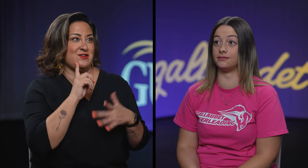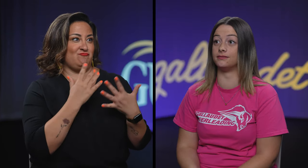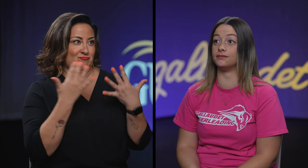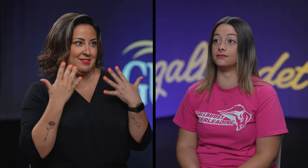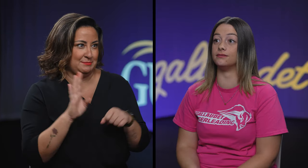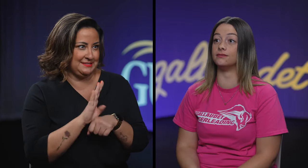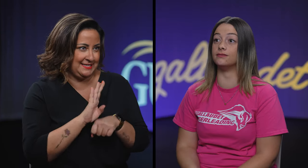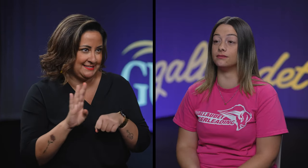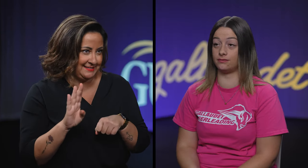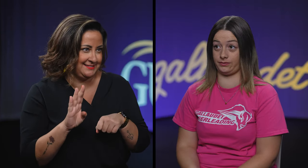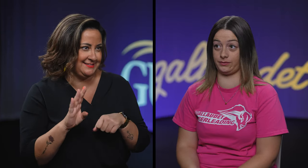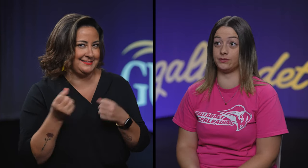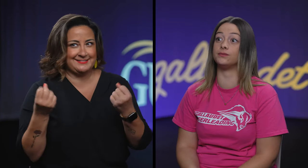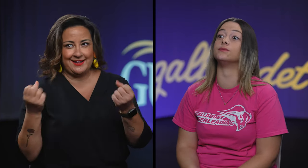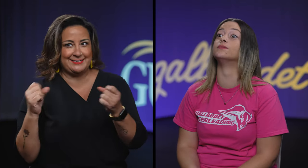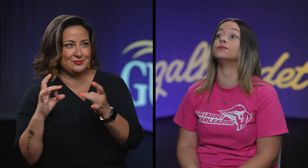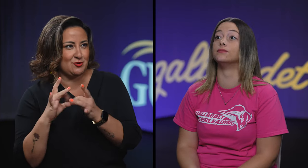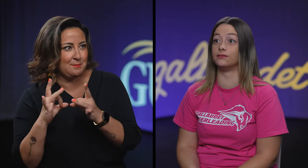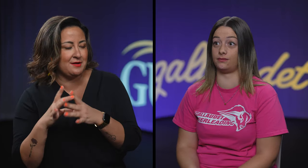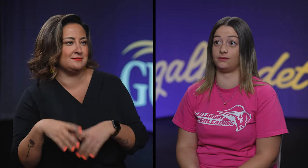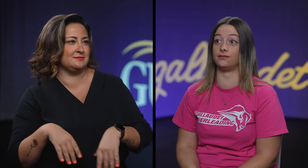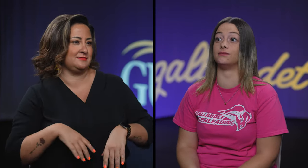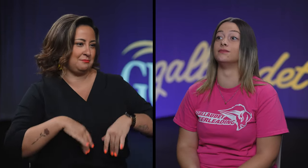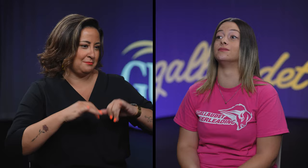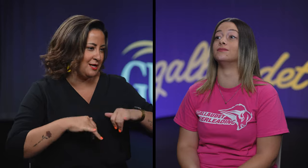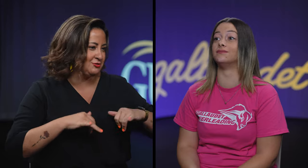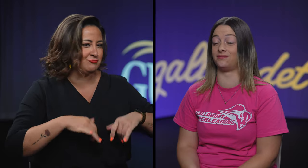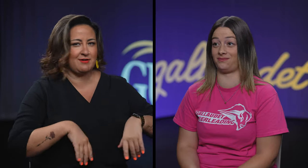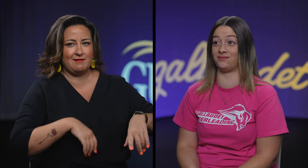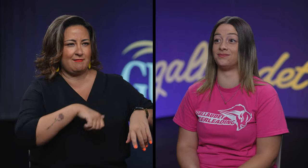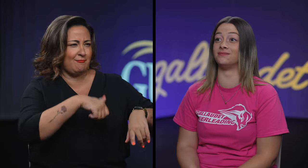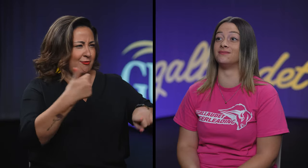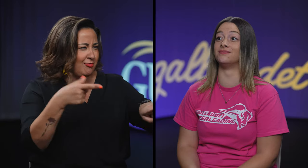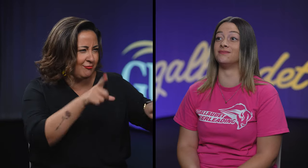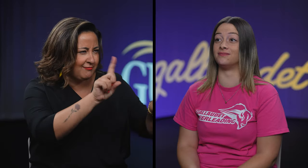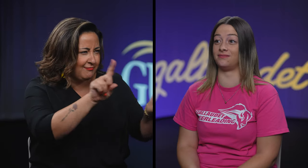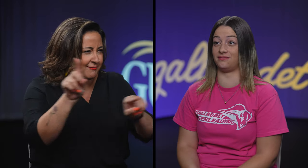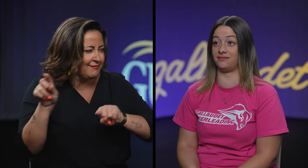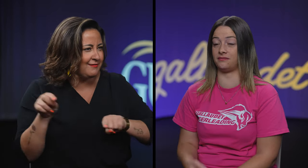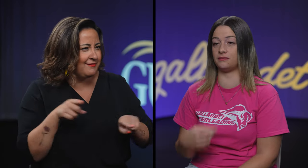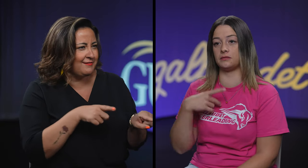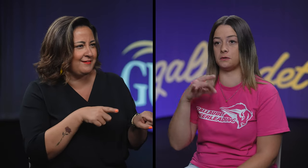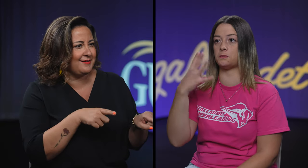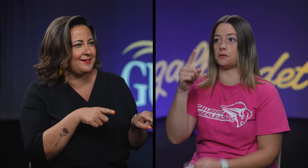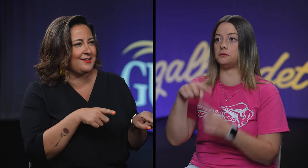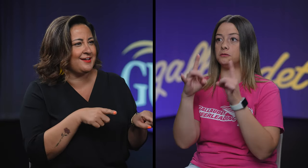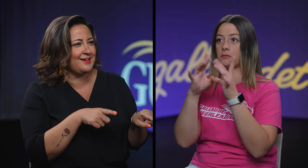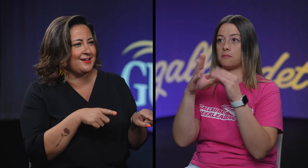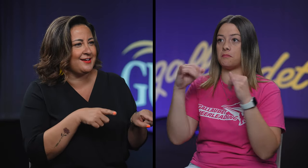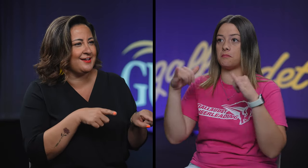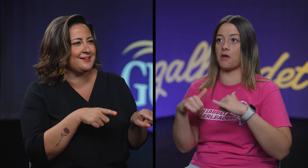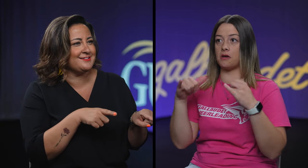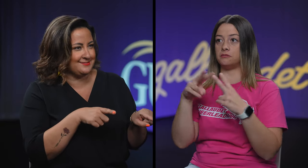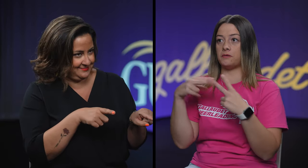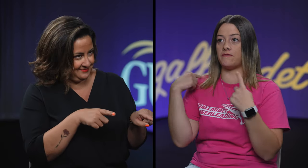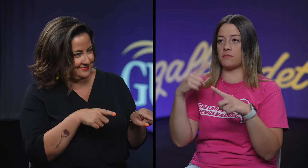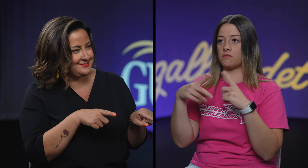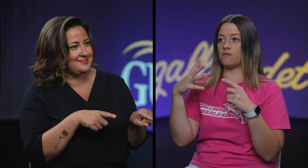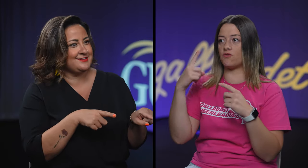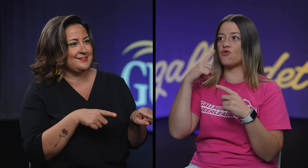deaf-friendly businesses, like the Signing Starbucks, Mozzeria, and other places in the area. I've been to the Signing Starbucks and Mozzeria,